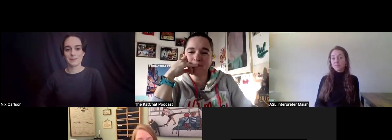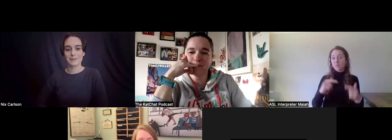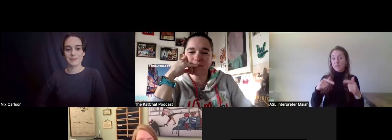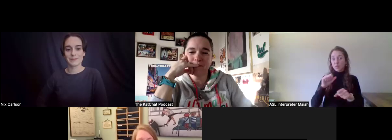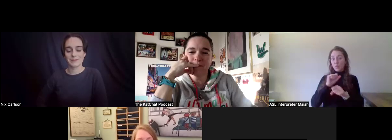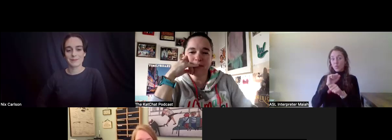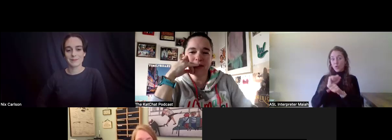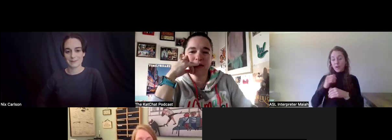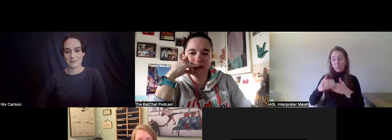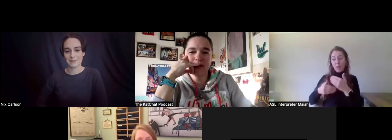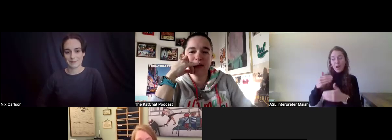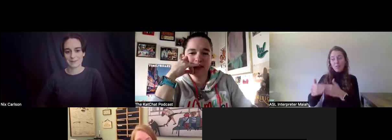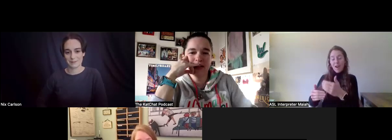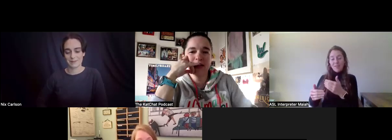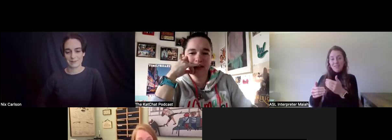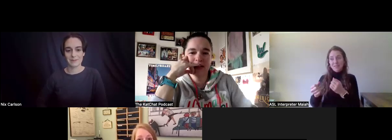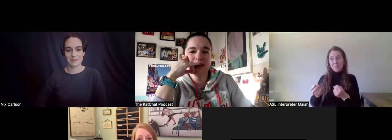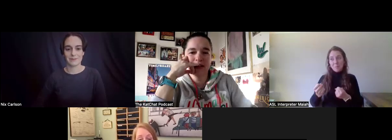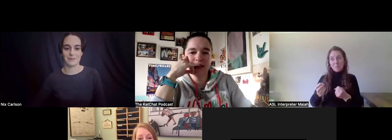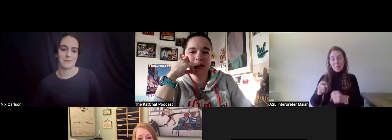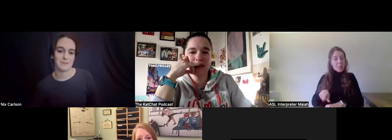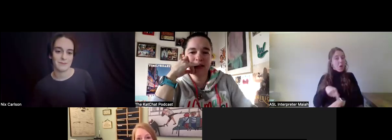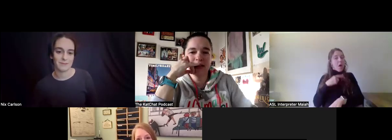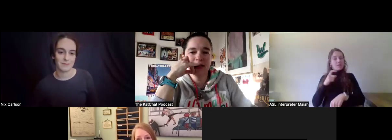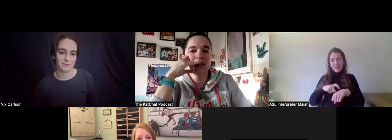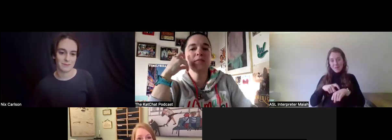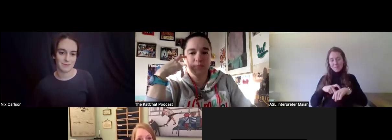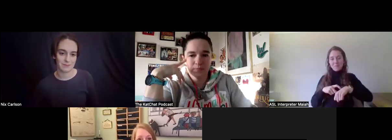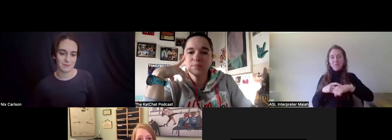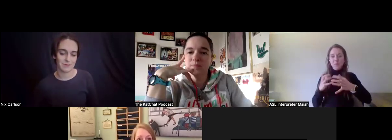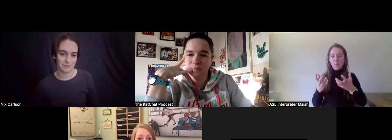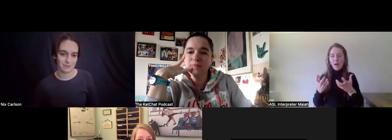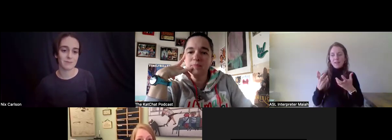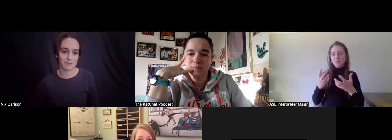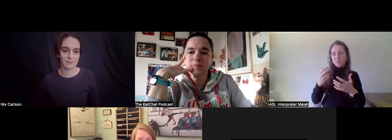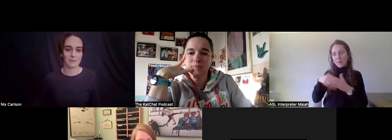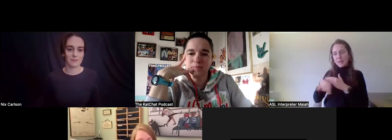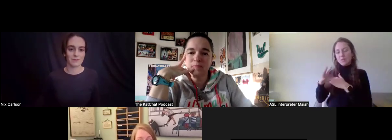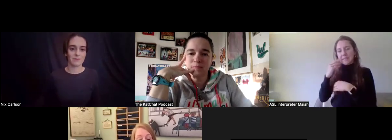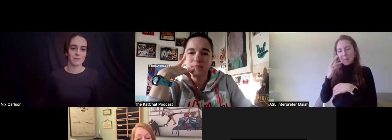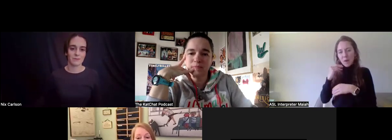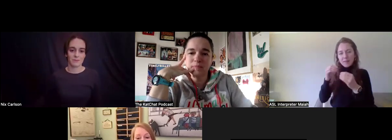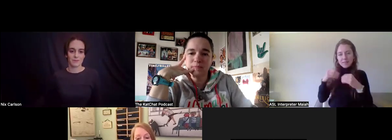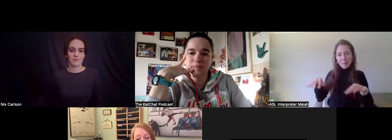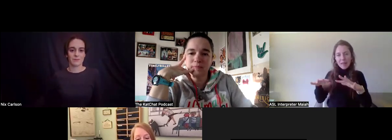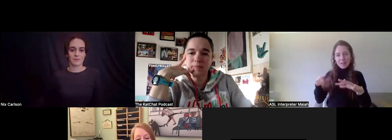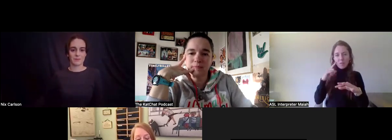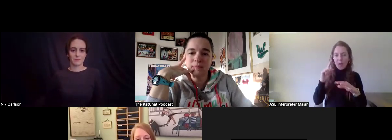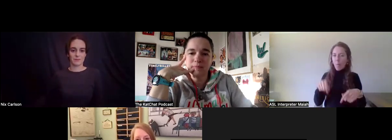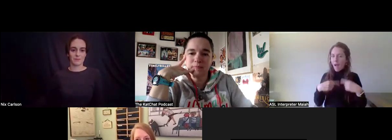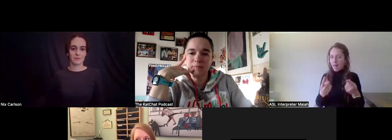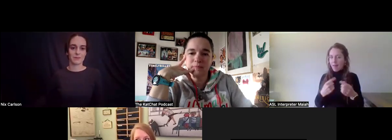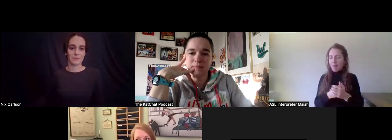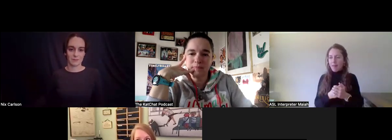over a course of a long time. We've wanted to get into this experiential space for a while. It